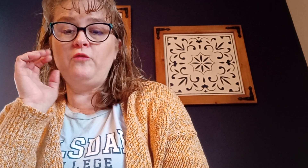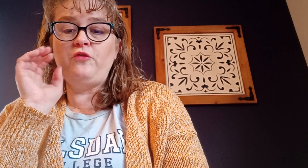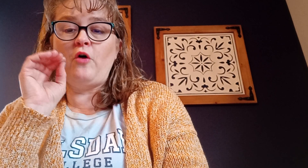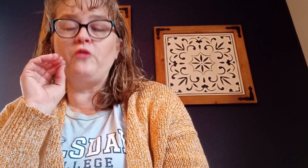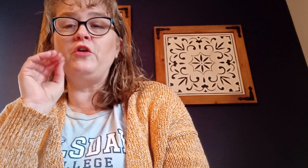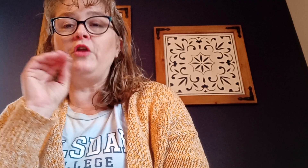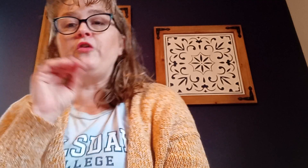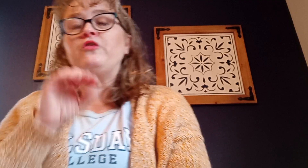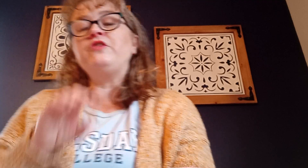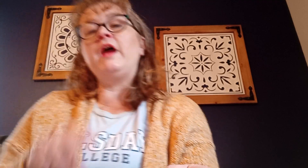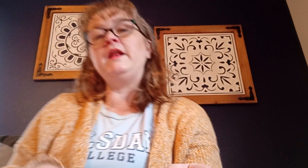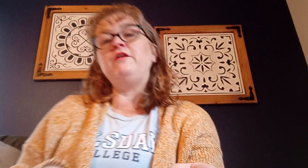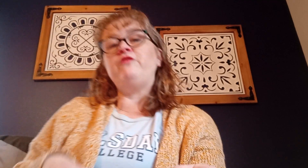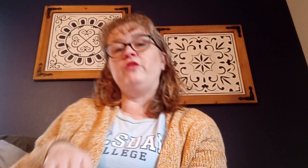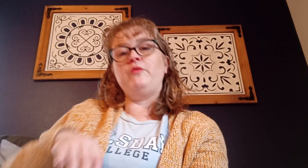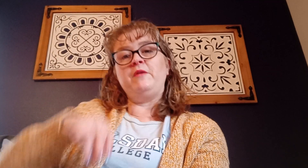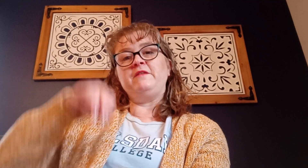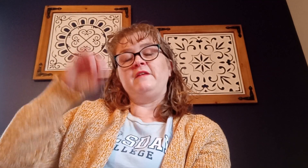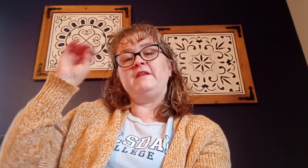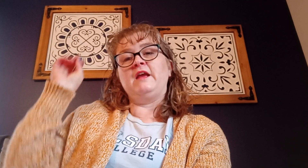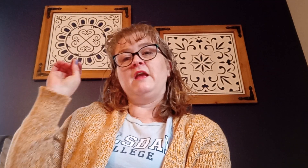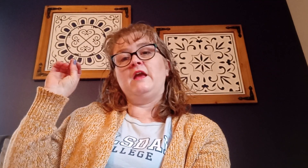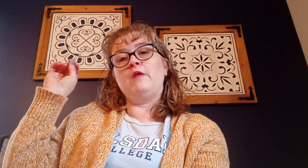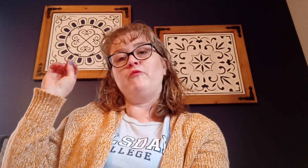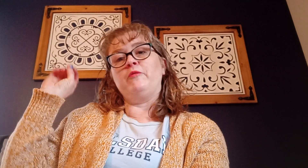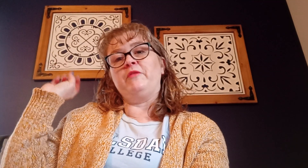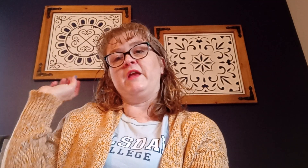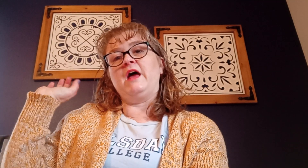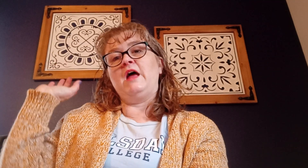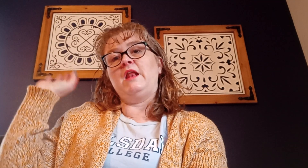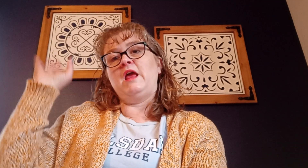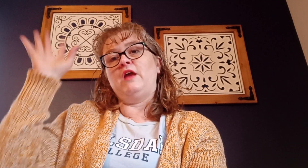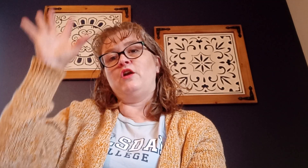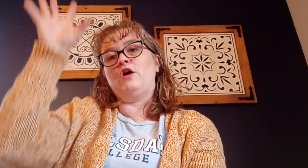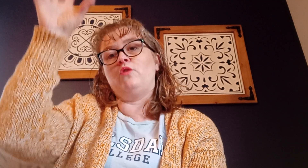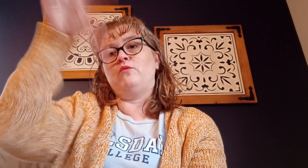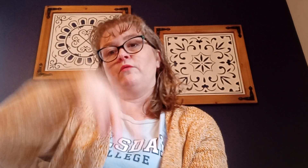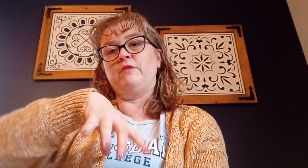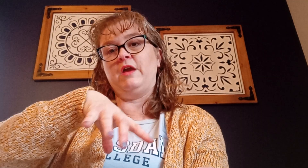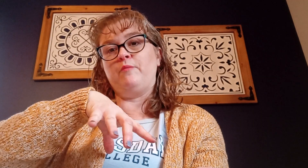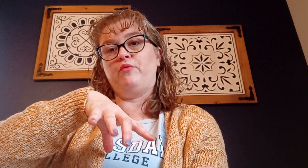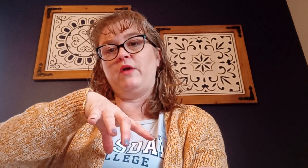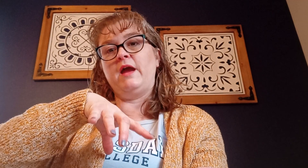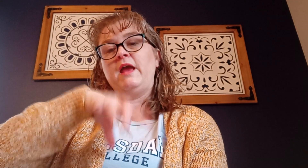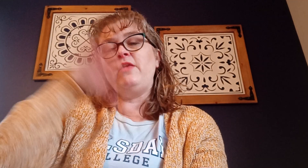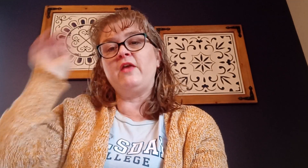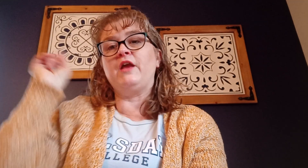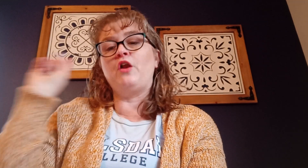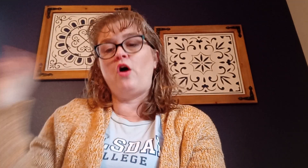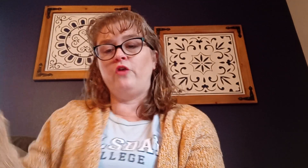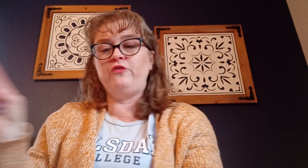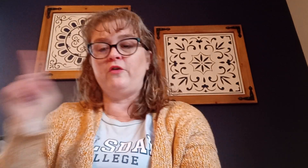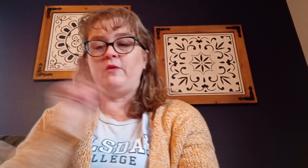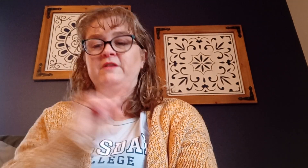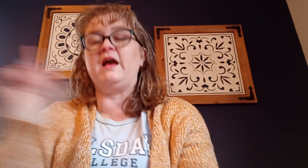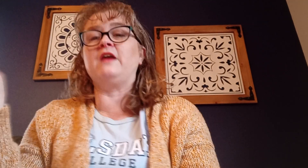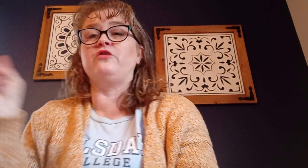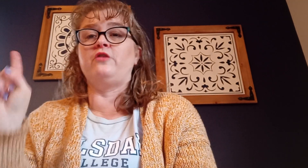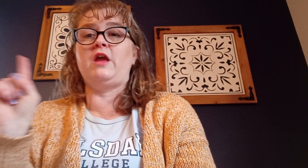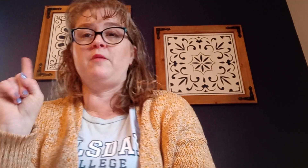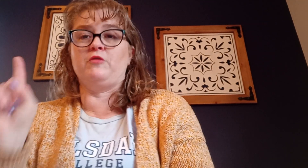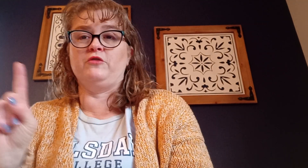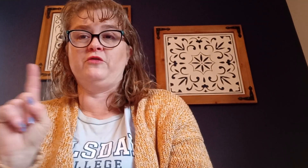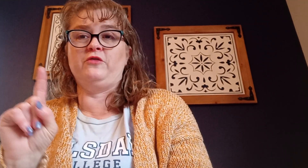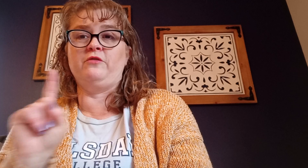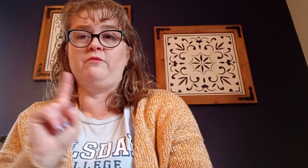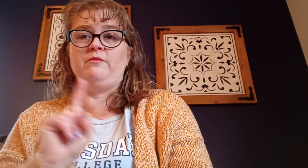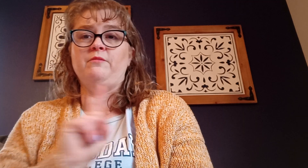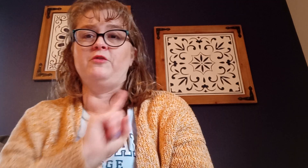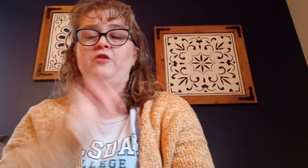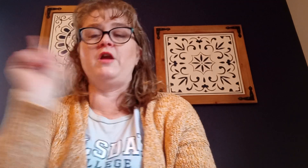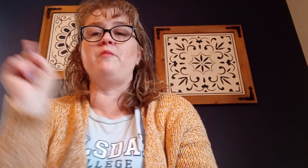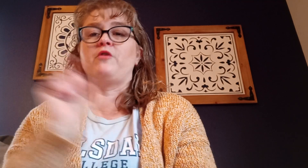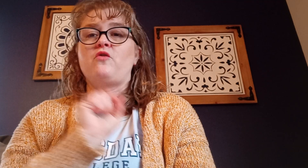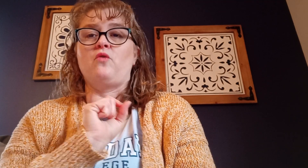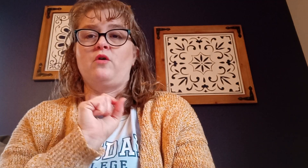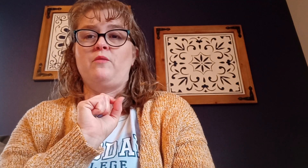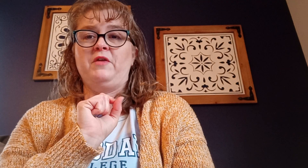So those tiny filaments I said can come from the gut and go get prey? They can also attack their neighbors, their neighbor coral with